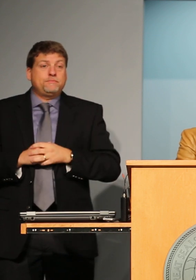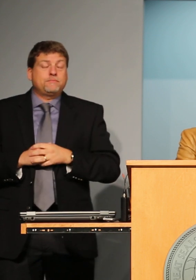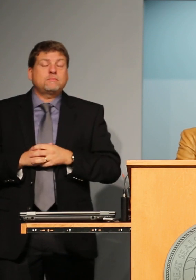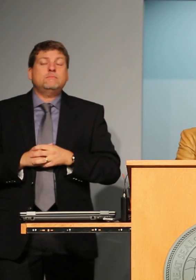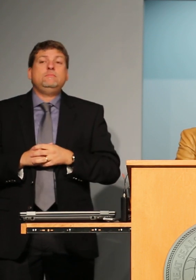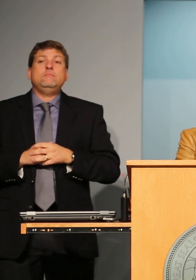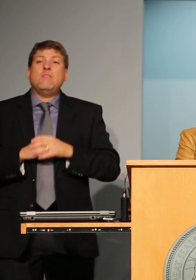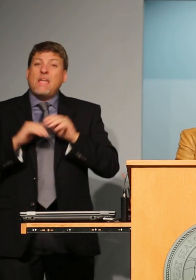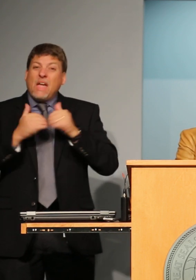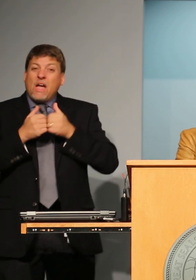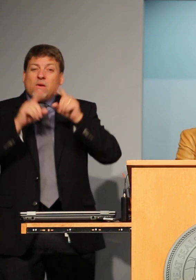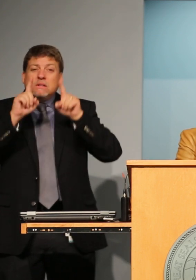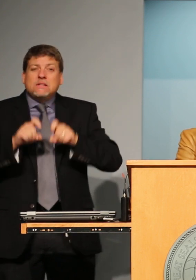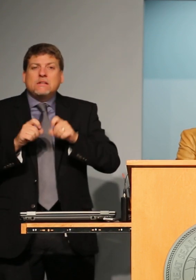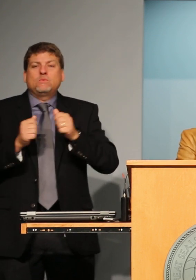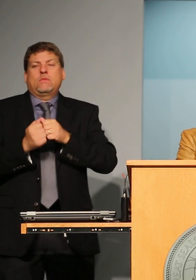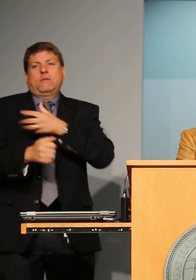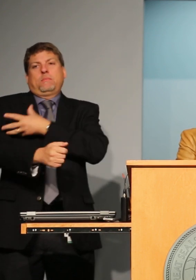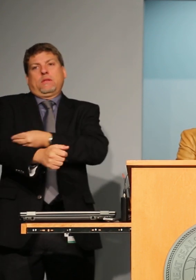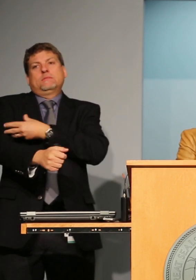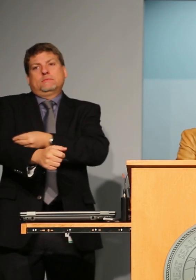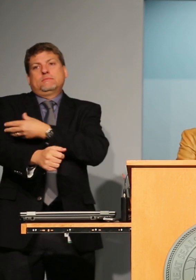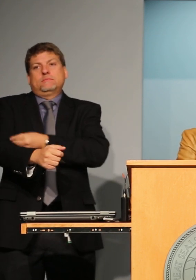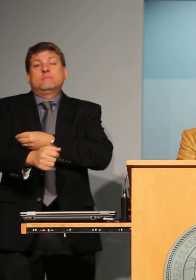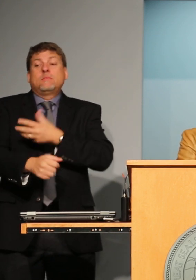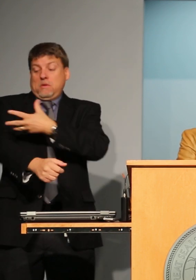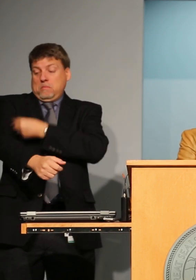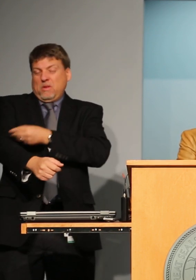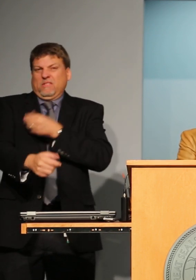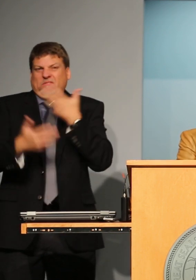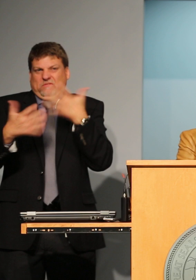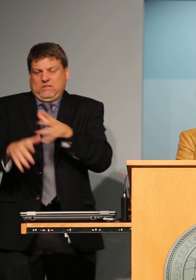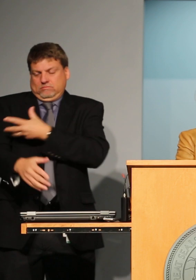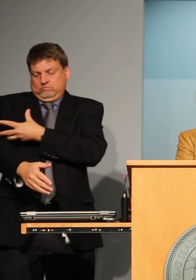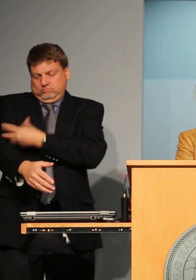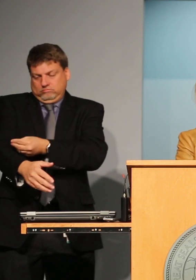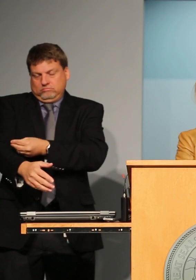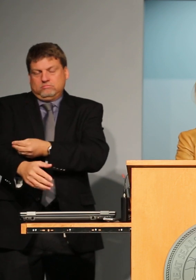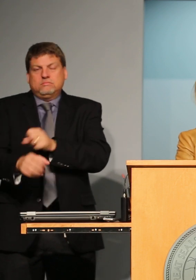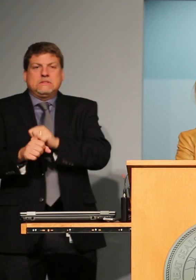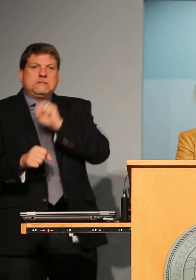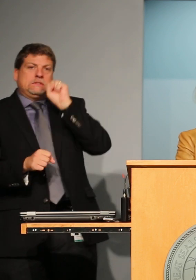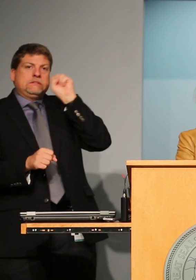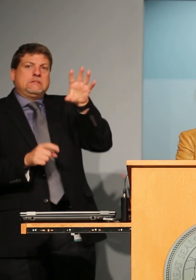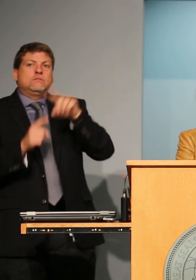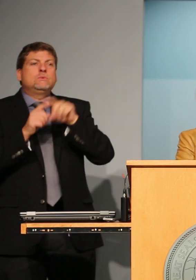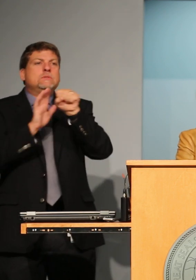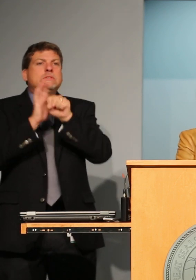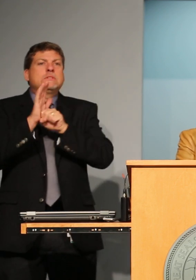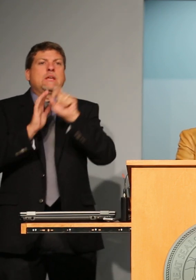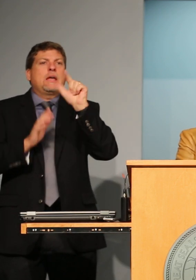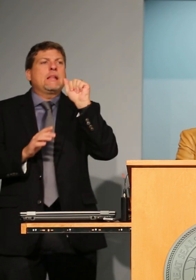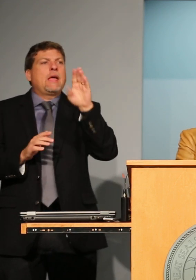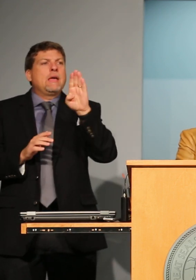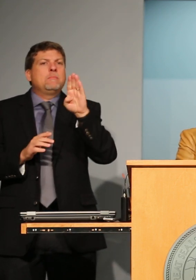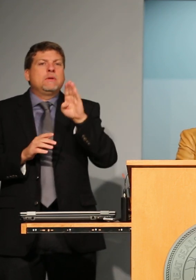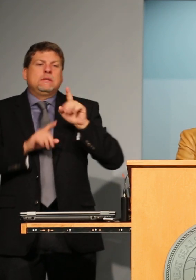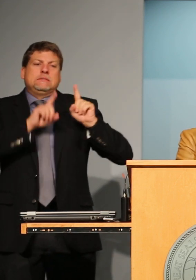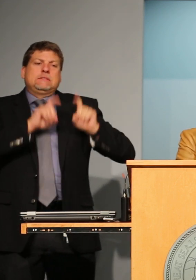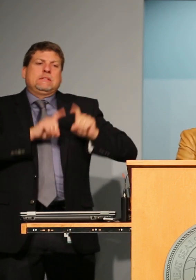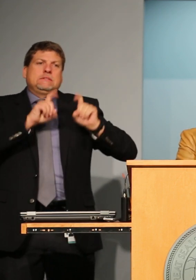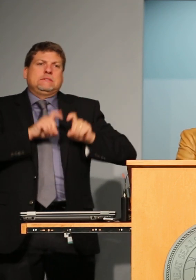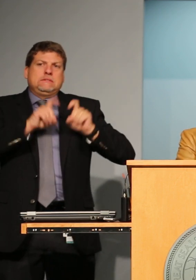The blood sample will be sent to our state lab of public health for preliminary testing, and